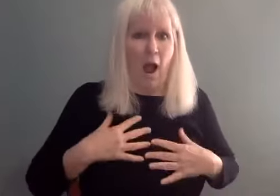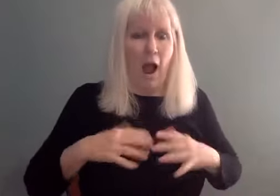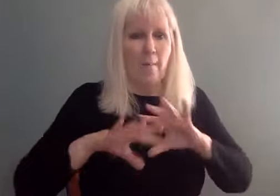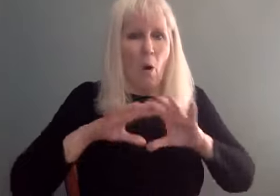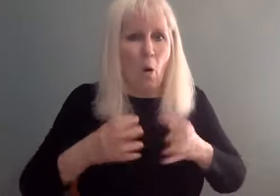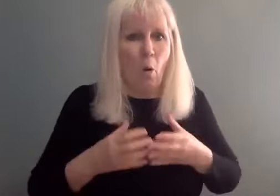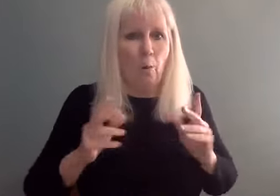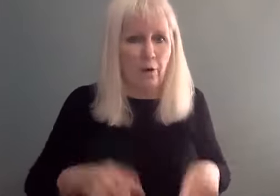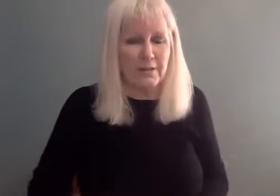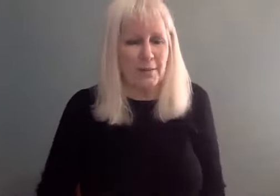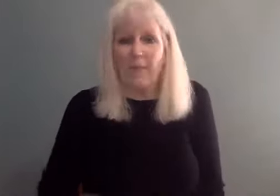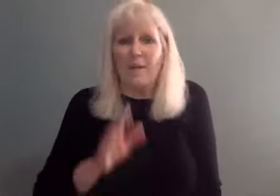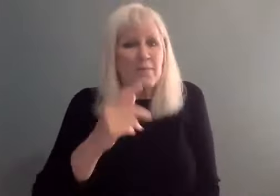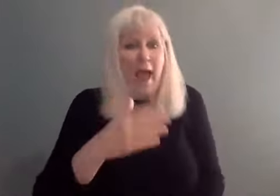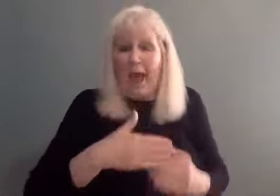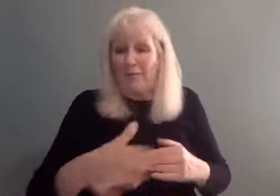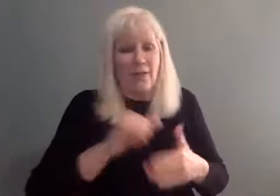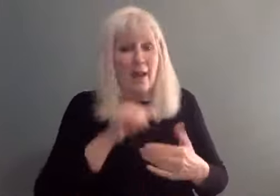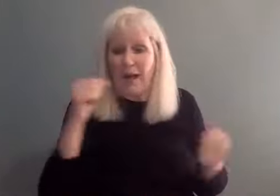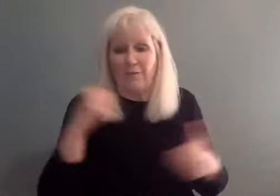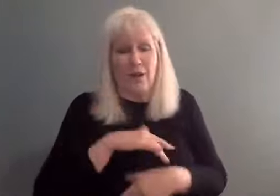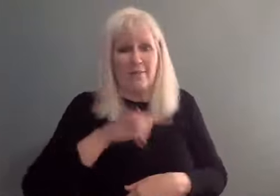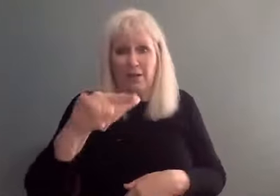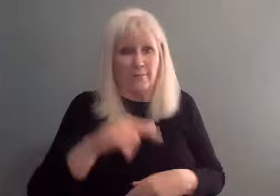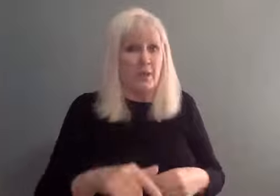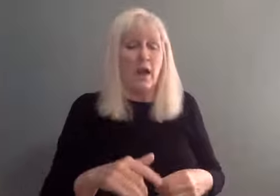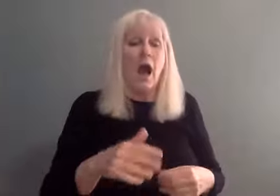get on the plane before me. And I look in the pilot's eyes to make sure they're nice and clear.